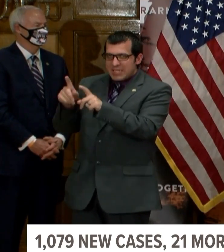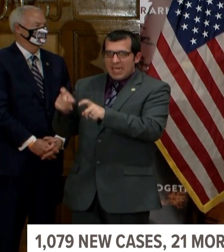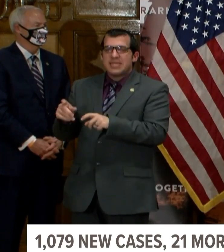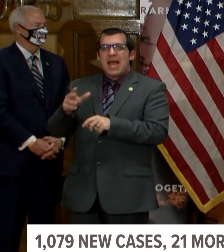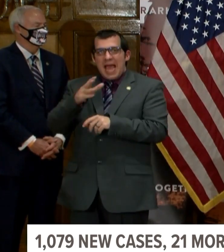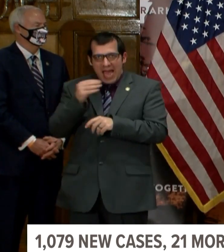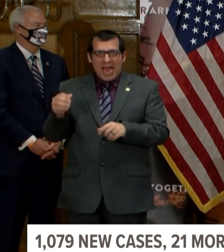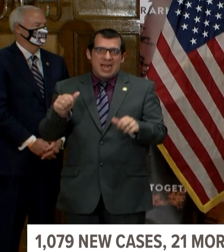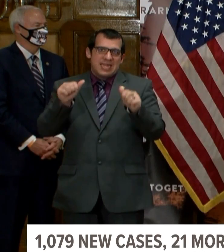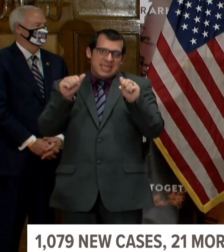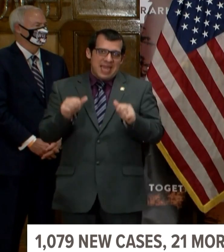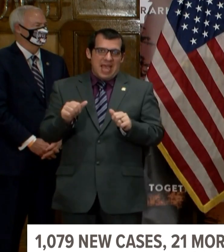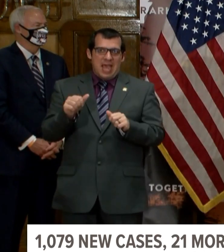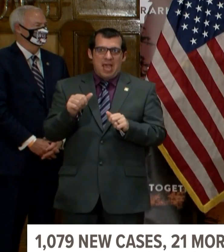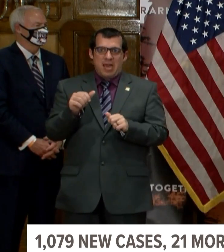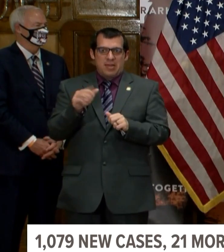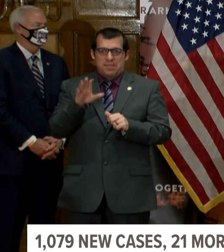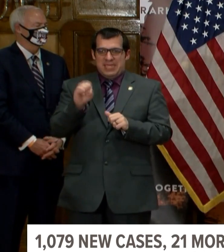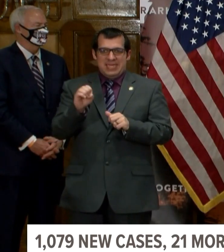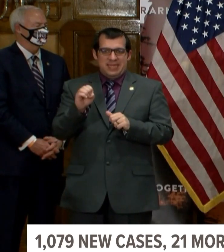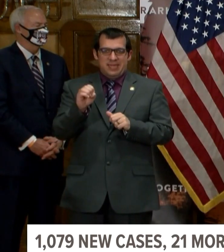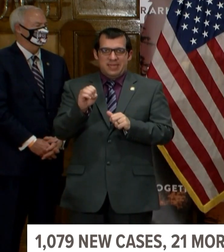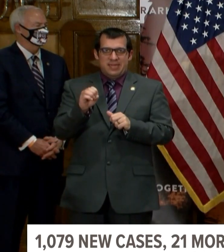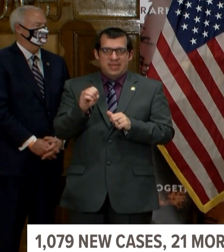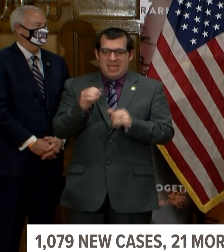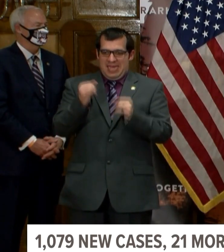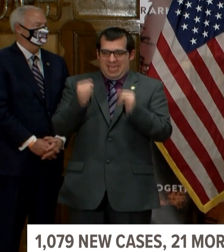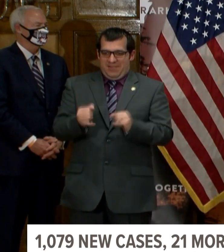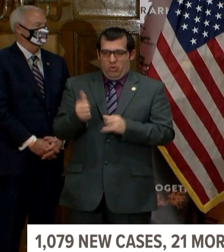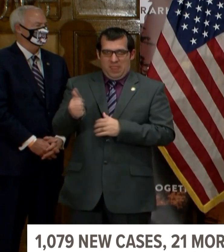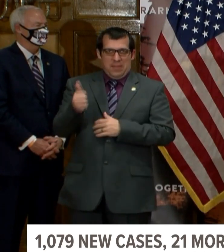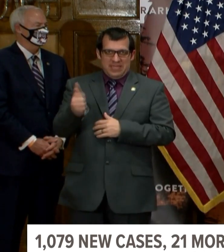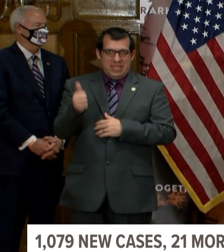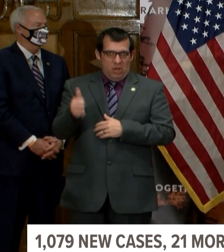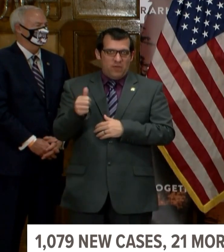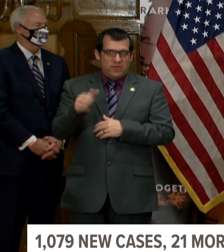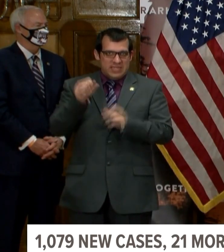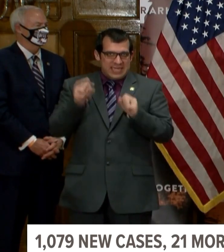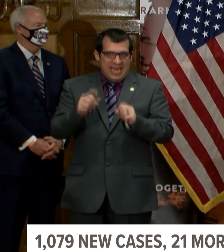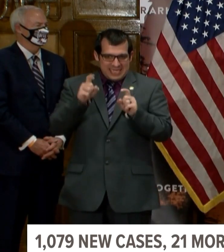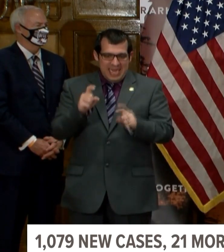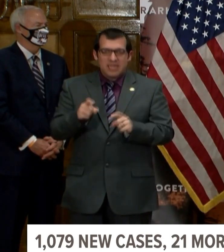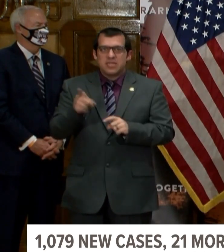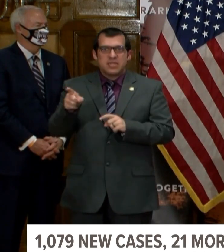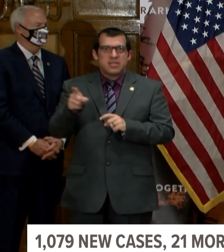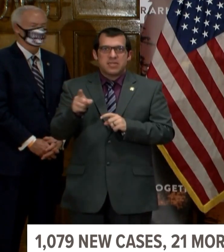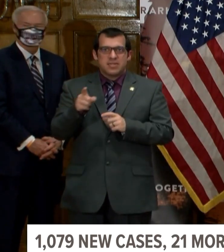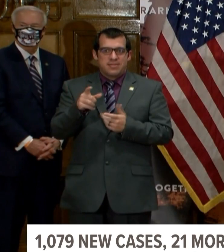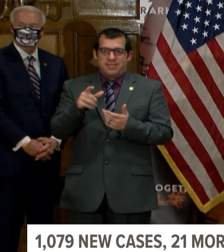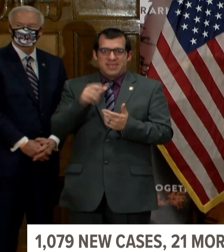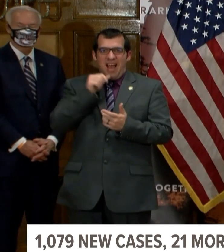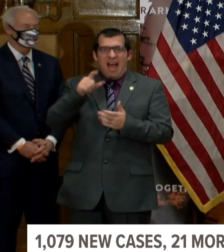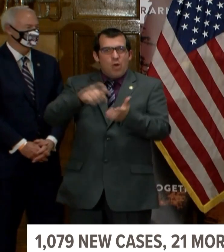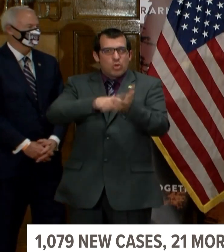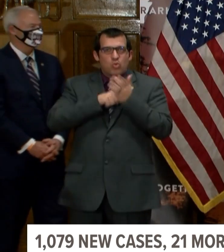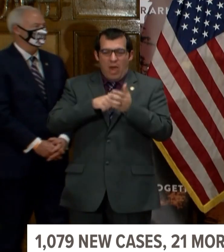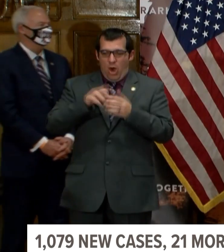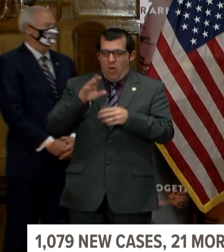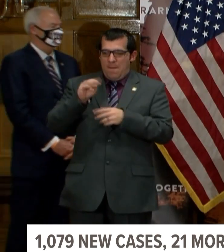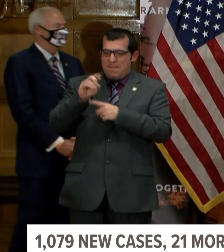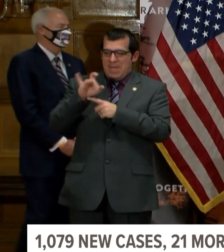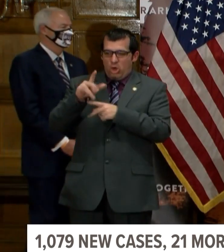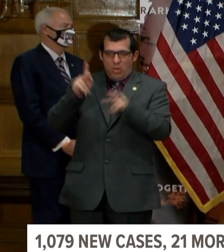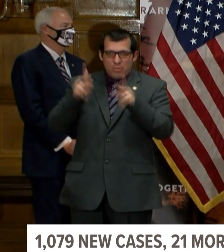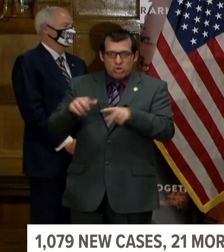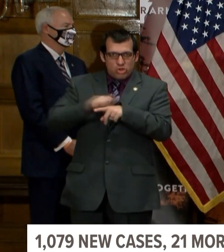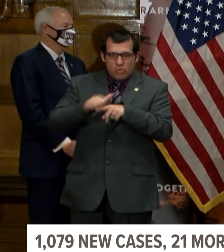they also can be sampled by somebody, by an individual themselves, a non-trained medical person. It's best if a medical person does